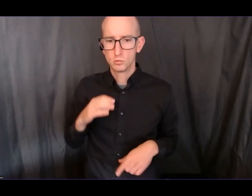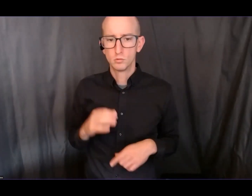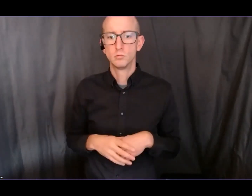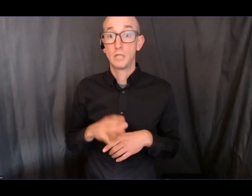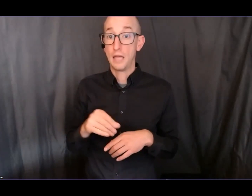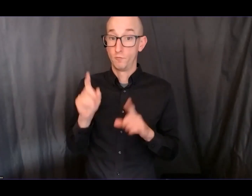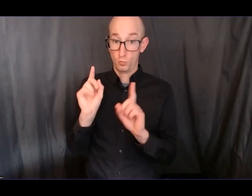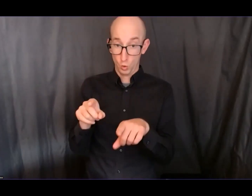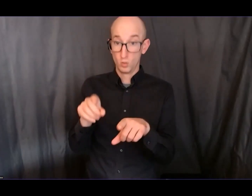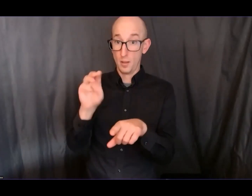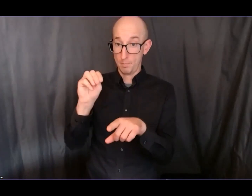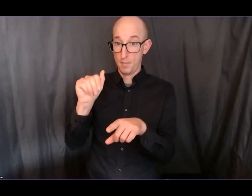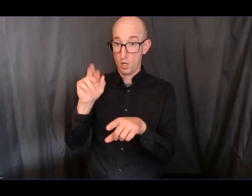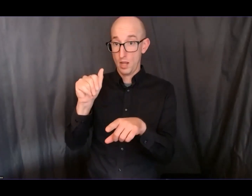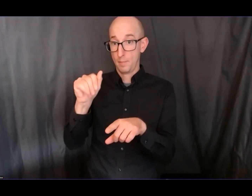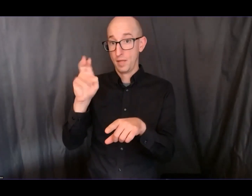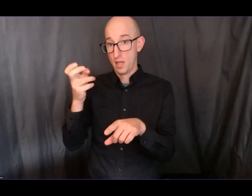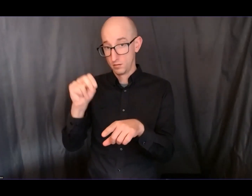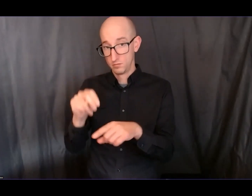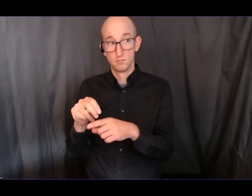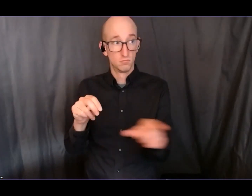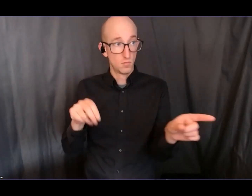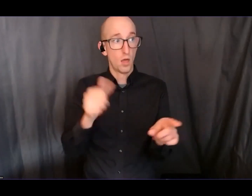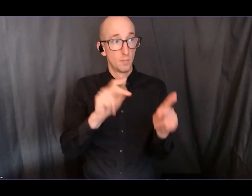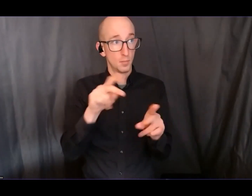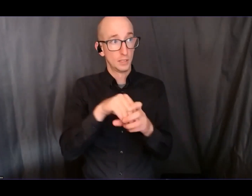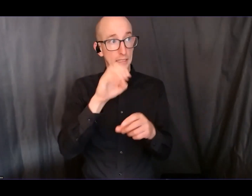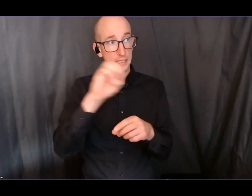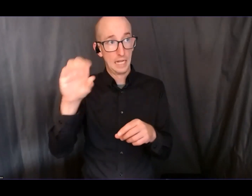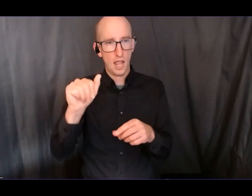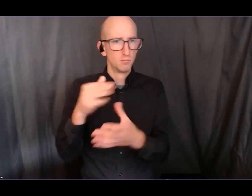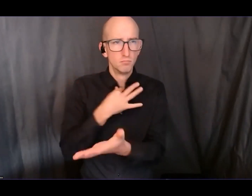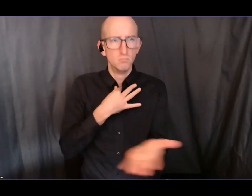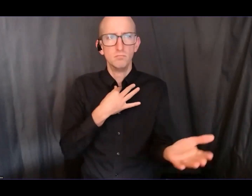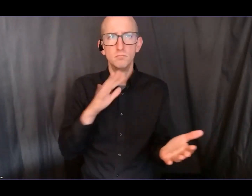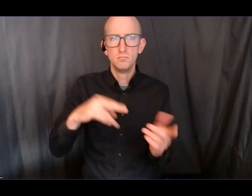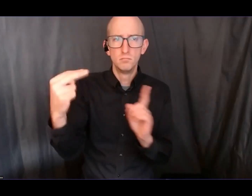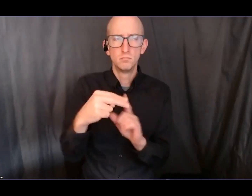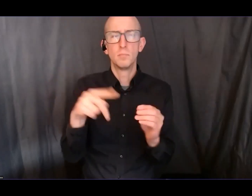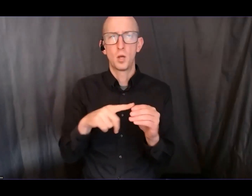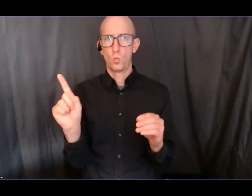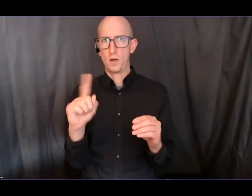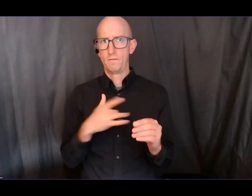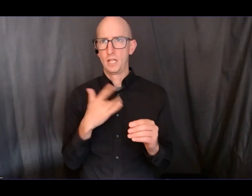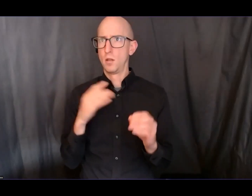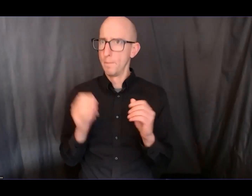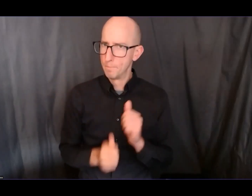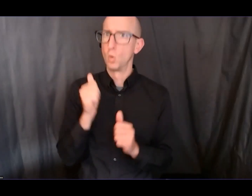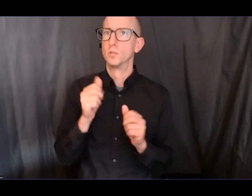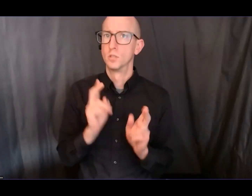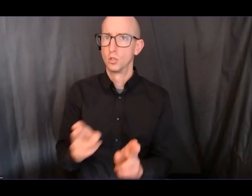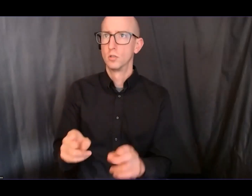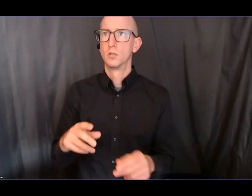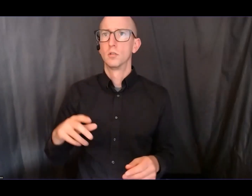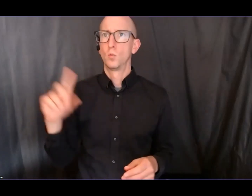you, Maria Belén, and the rest of the folks at EEA around where you feel the most urgency or the need for the